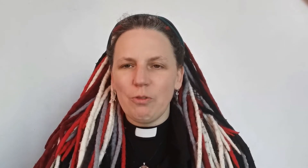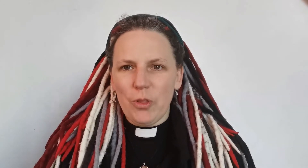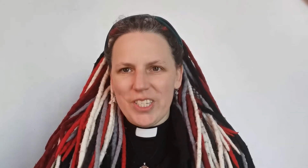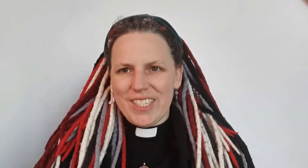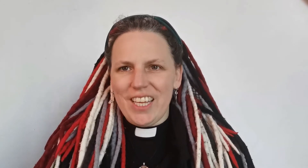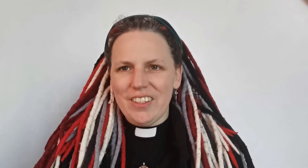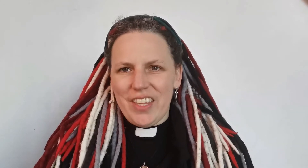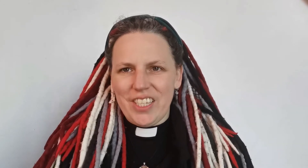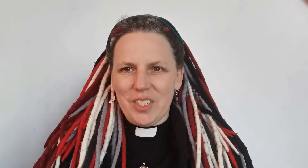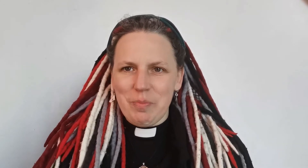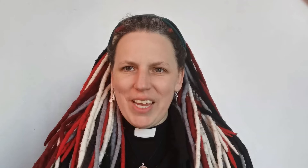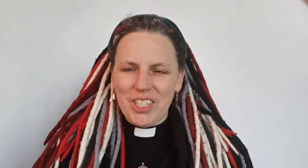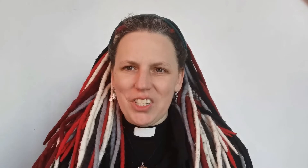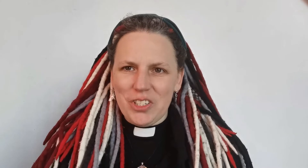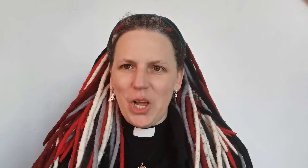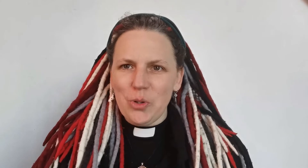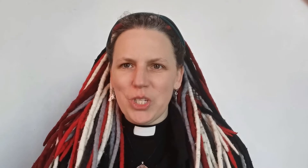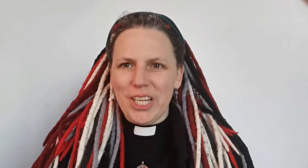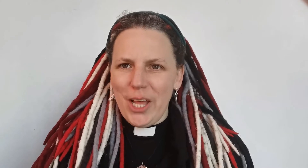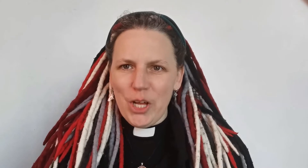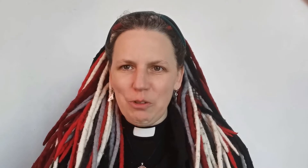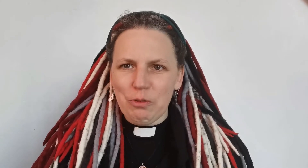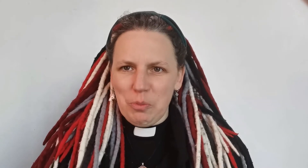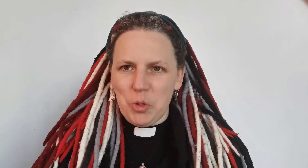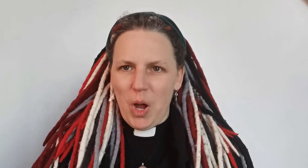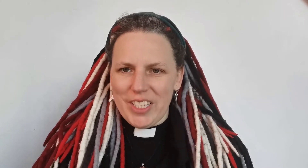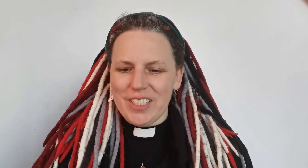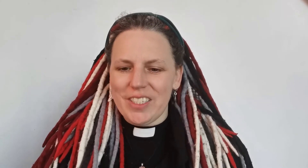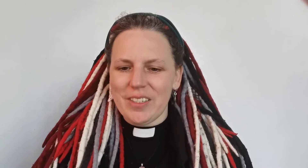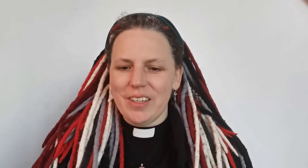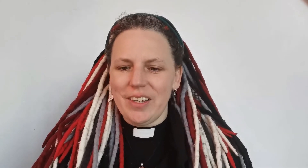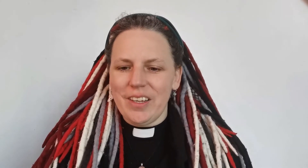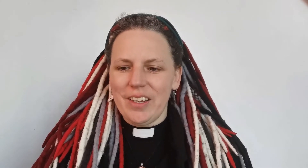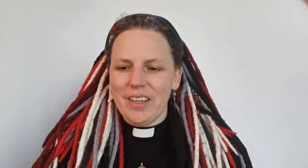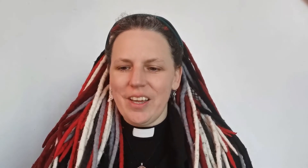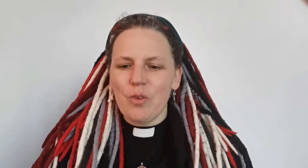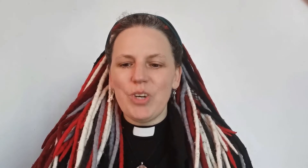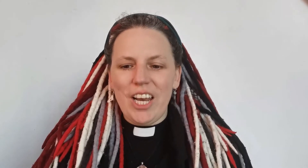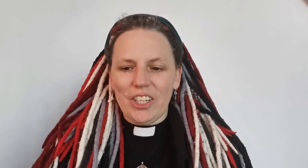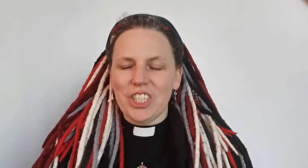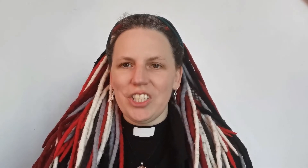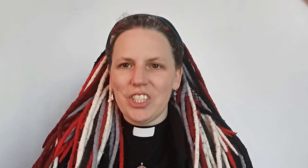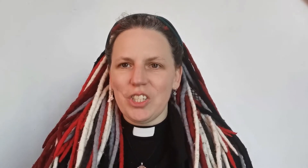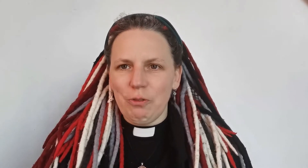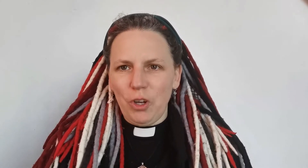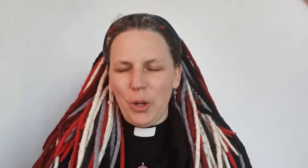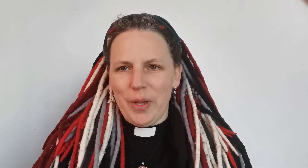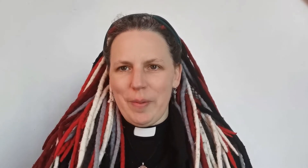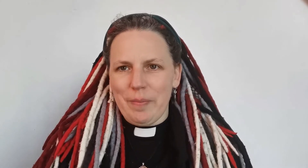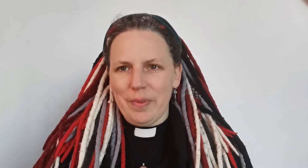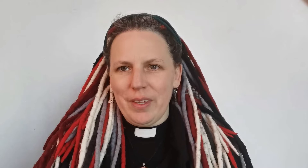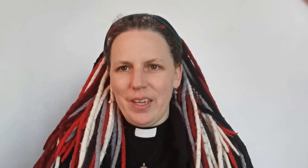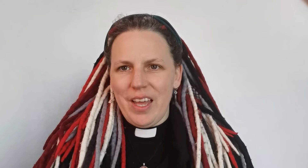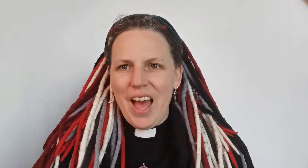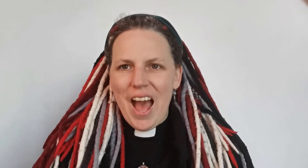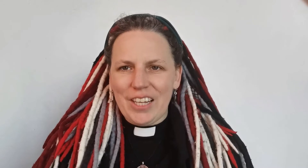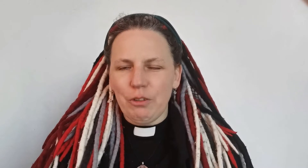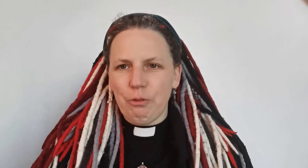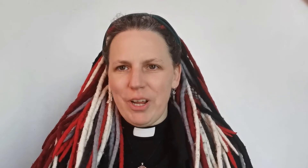For the sin that has made us slow to learn from Christ, reluctant to follow him, and